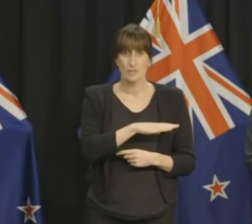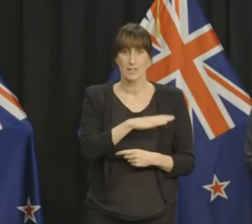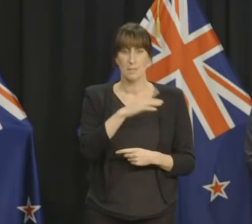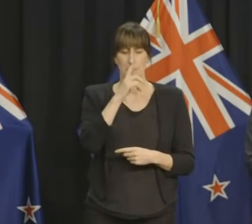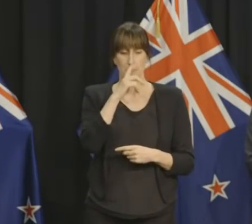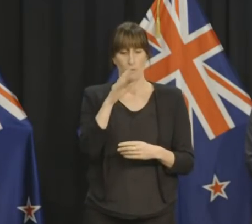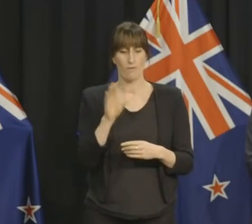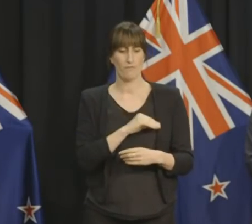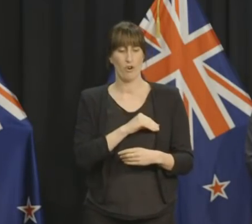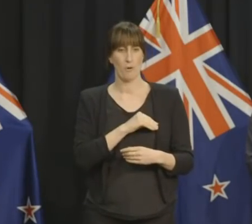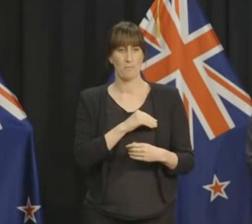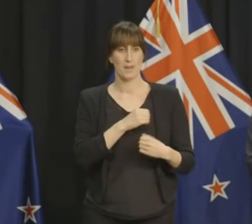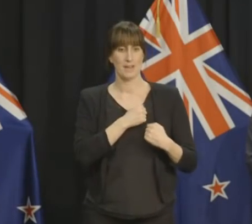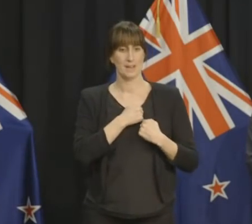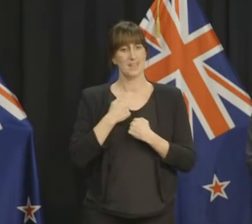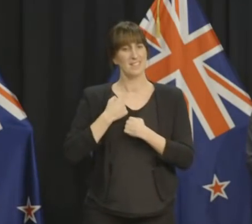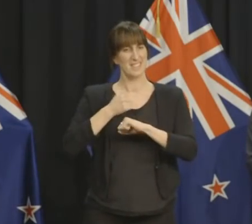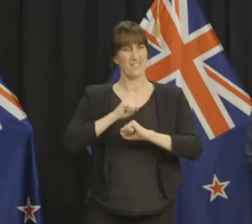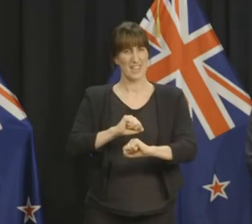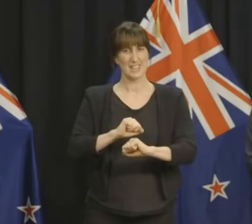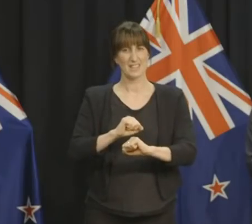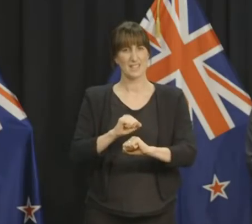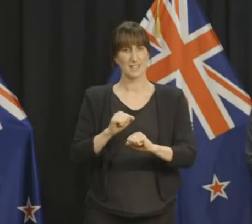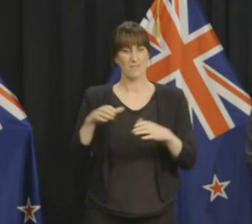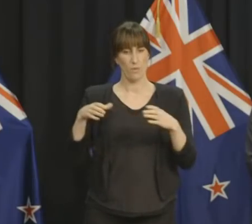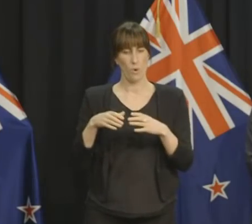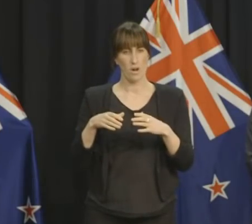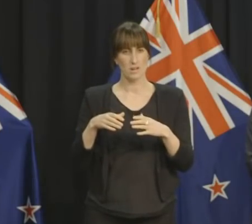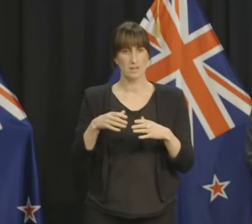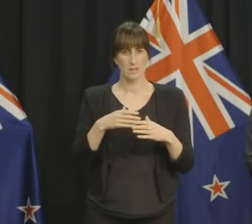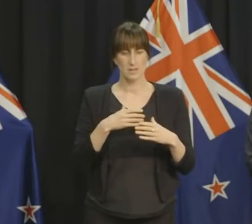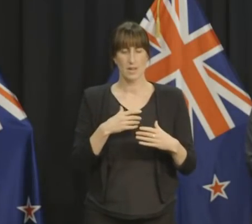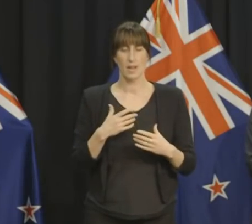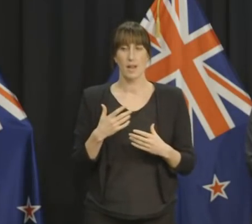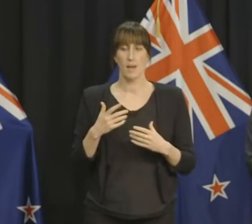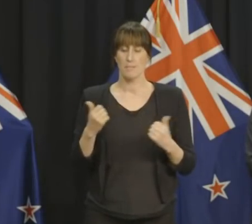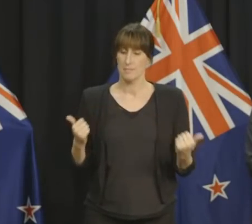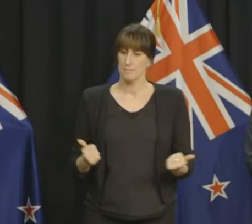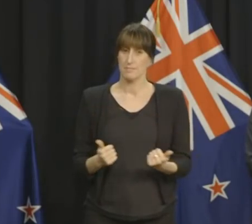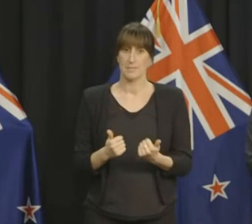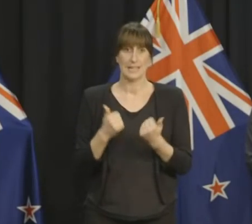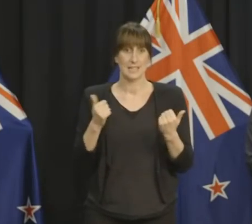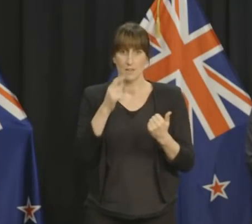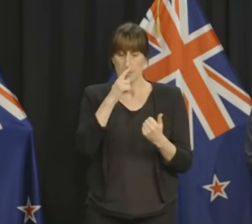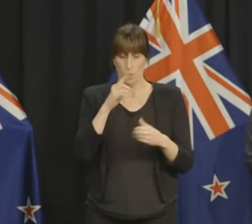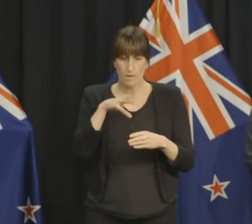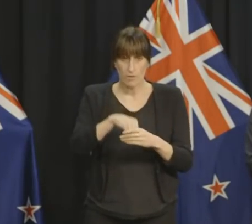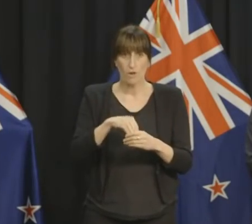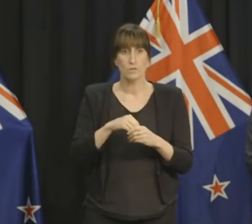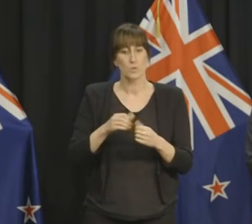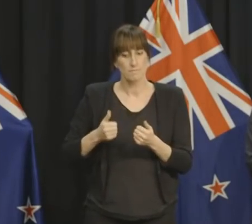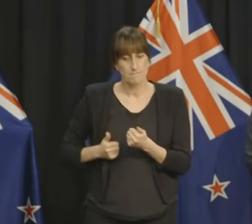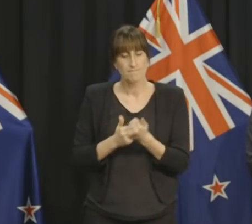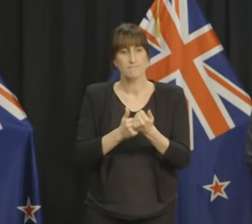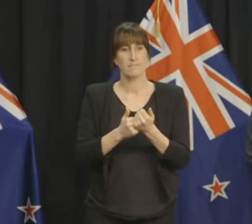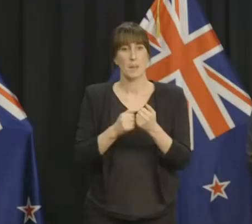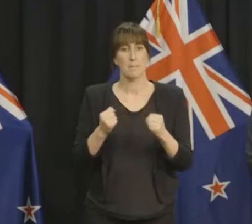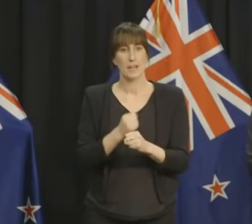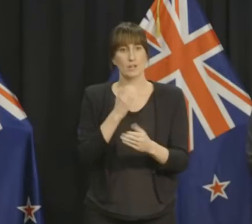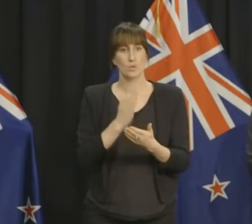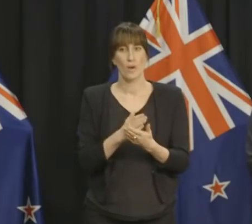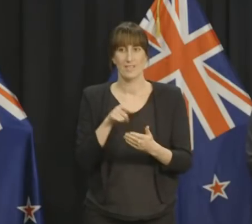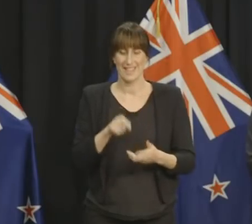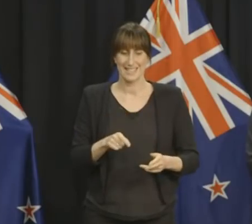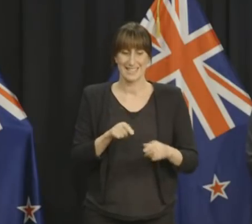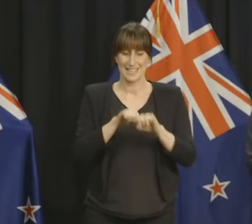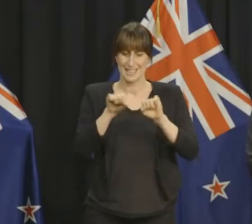supporting this on a 24/7 shift system. So there's a really robust system in place to make sure that the techniques that we need to employ to make this